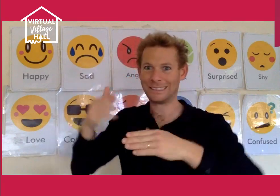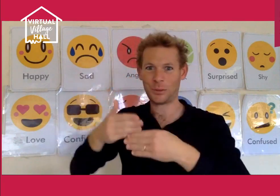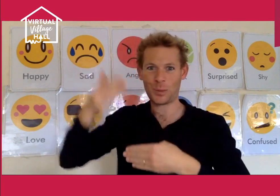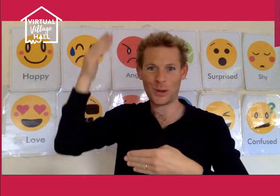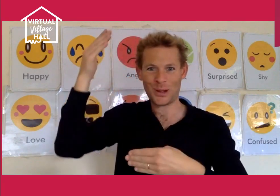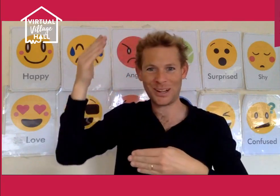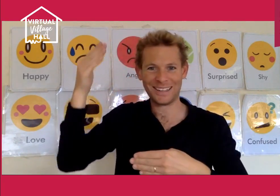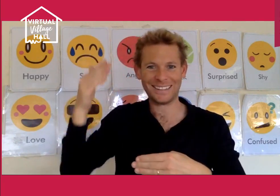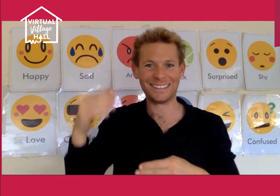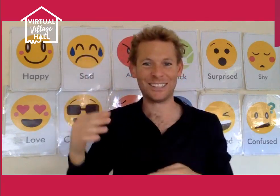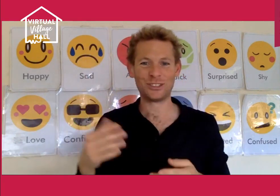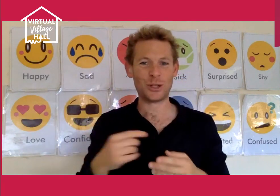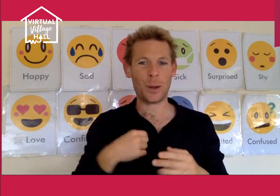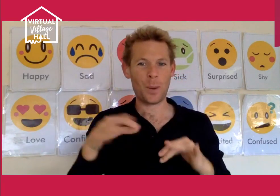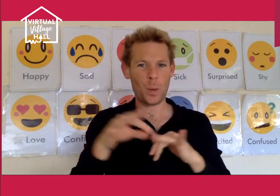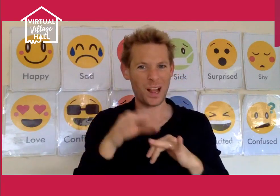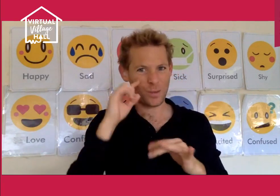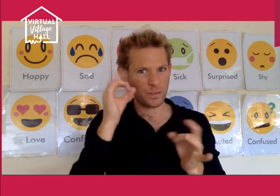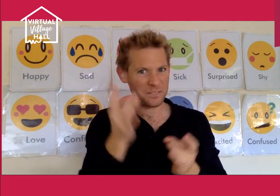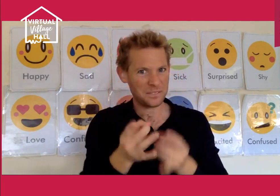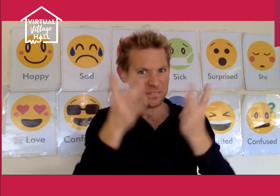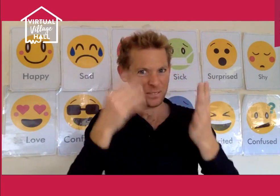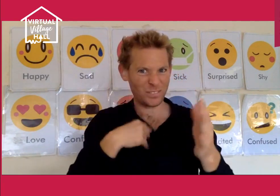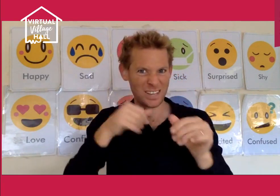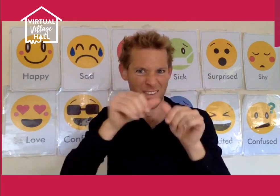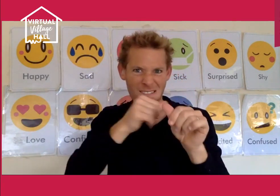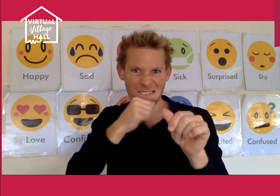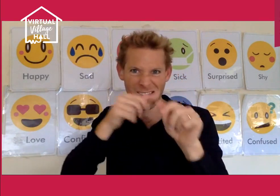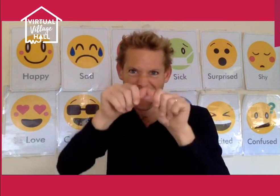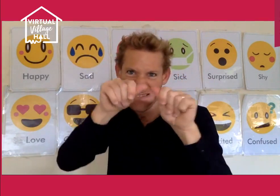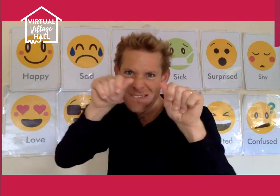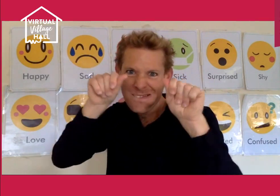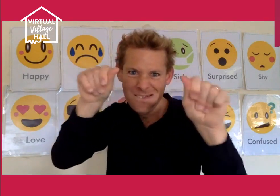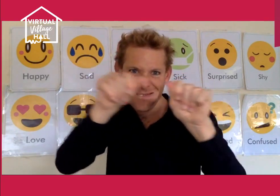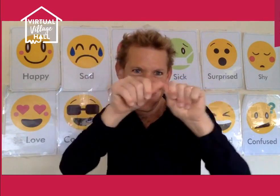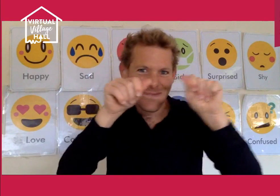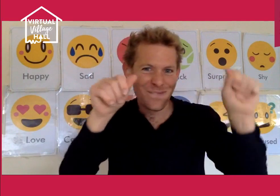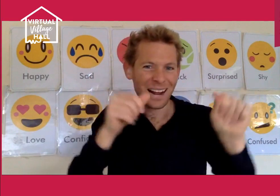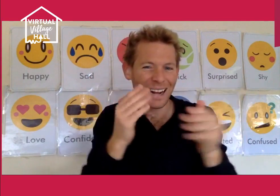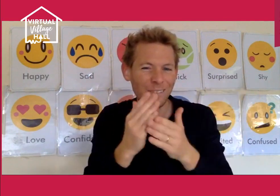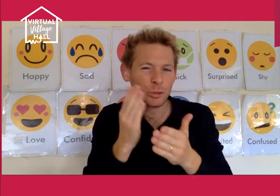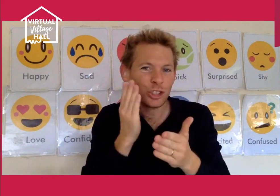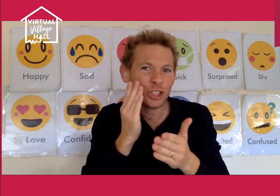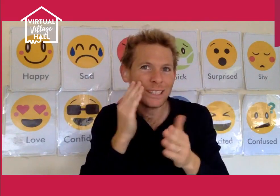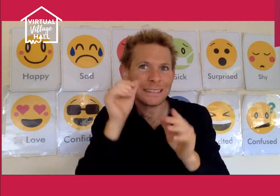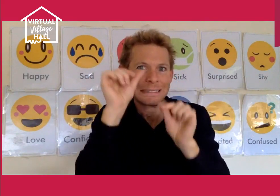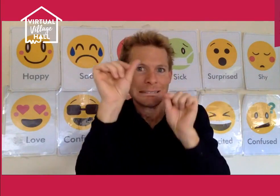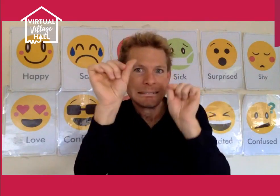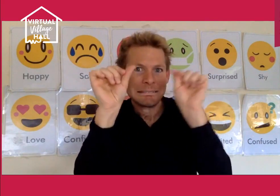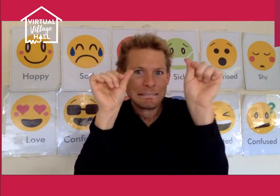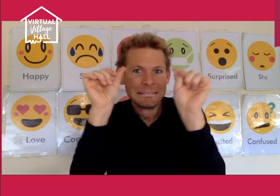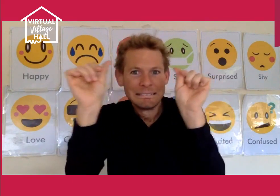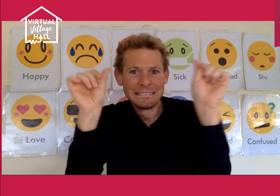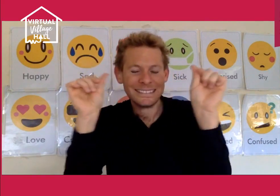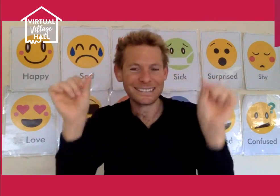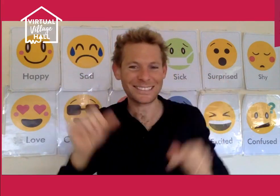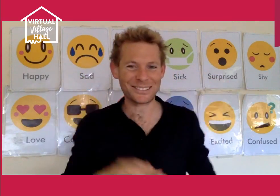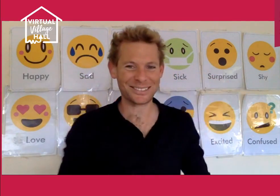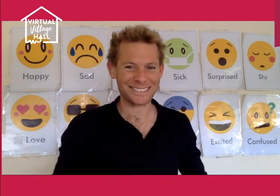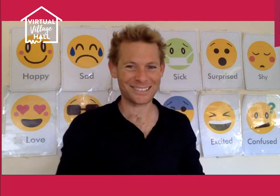we just had this room decorated and my wife will be raging if I put massive bits of sticky tape over everything. So I've been so